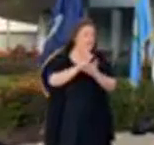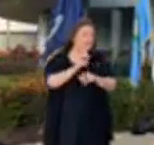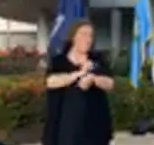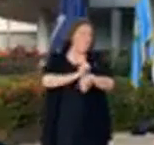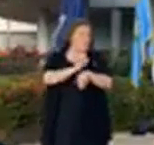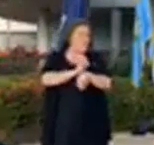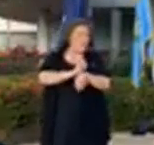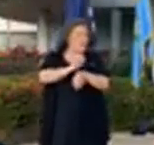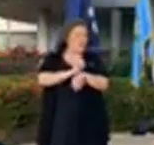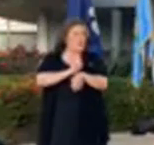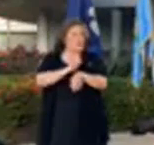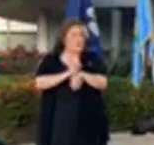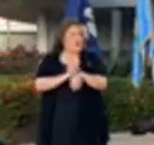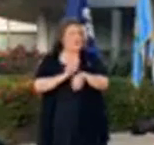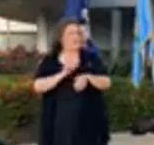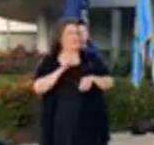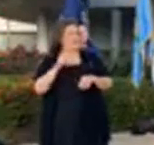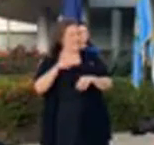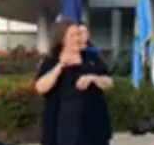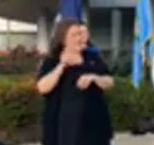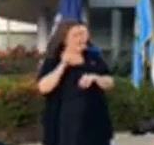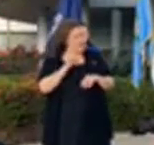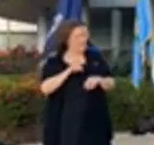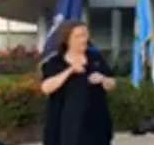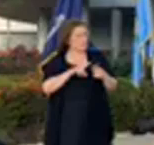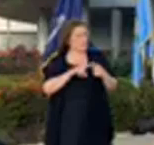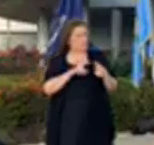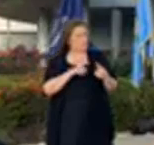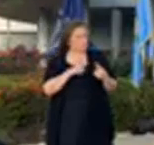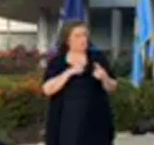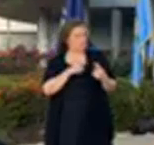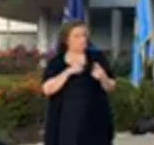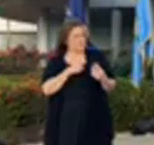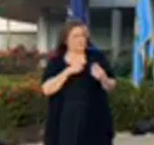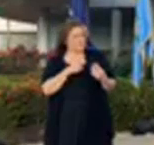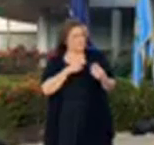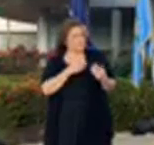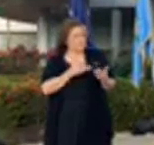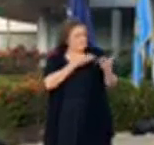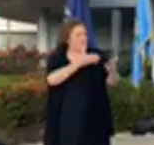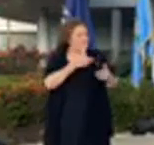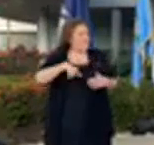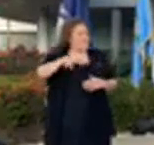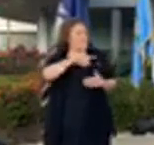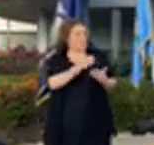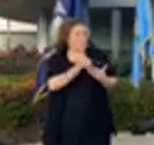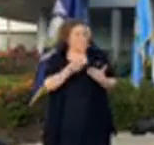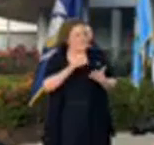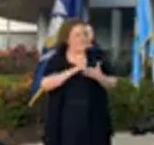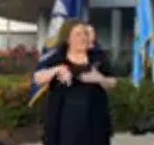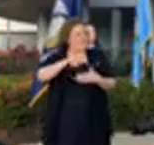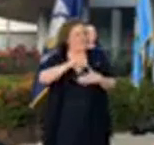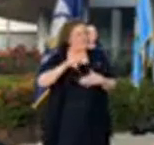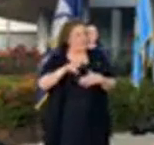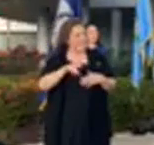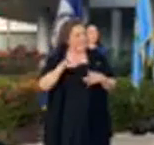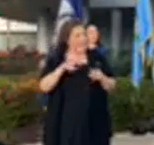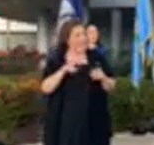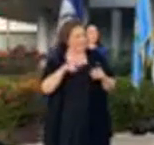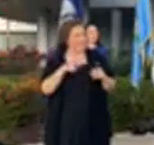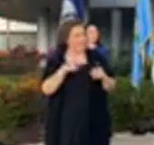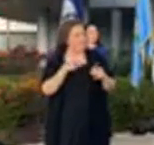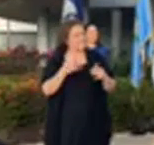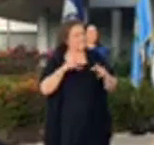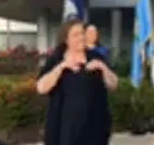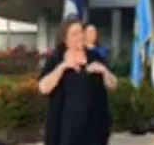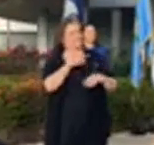without maybe all the protective equipment that they need. They're putting themselves on the front lines for everyone else. So I'd ask you,